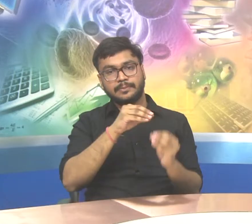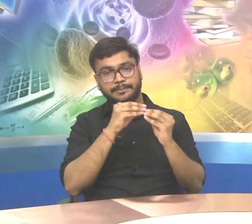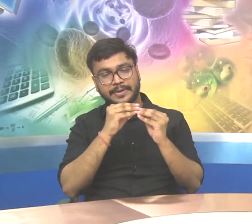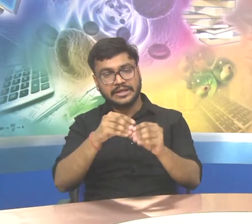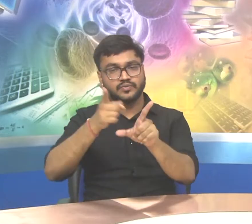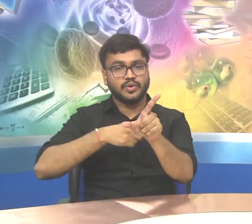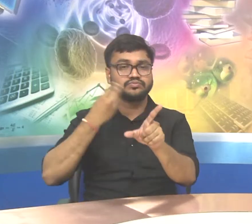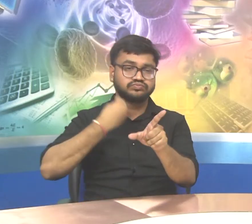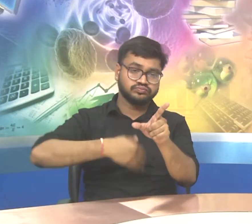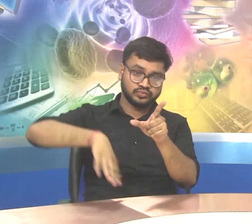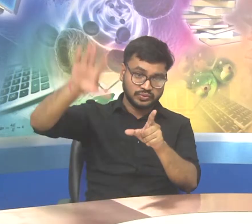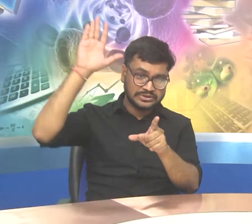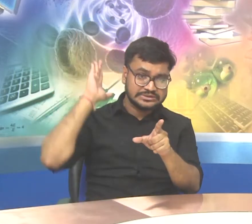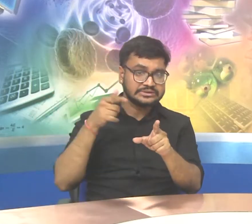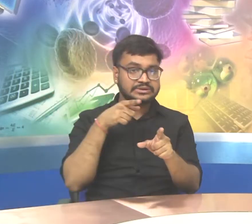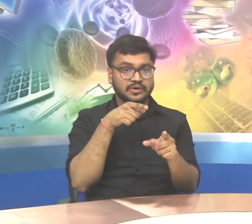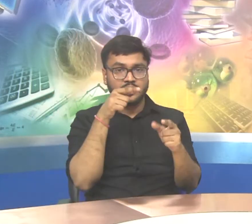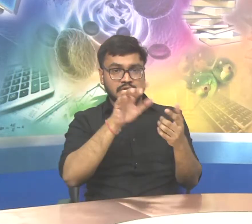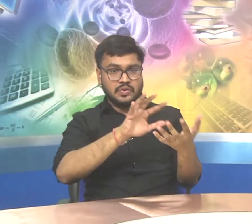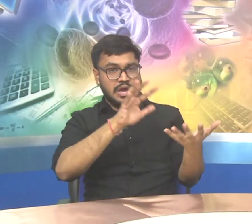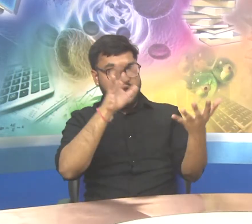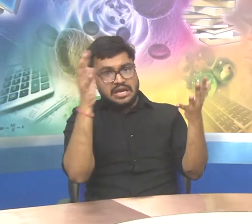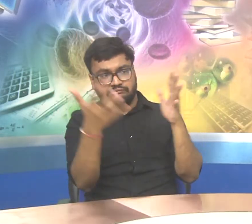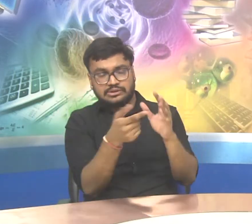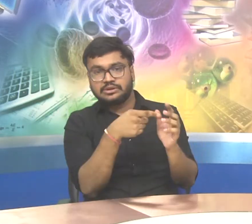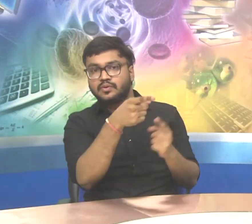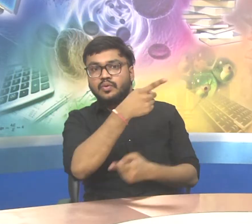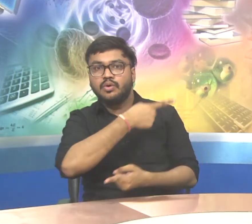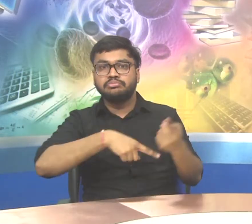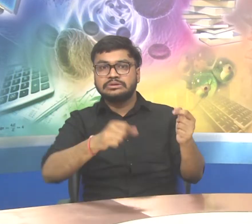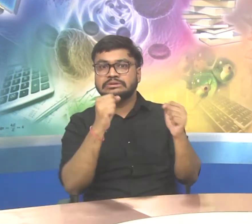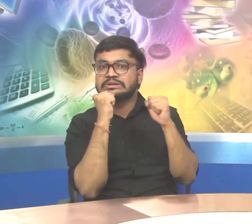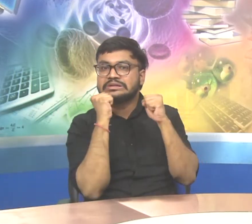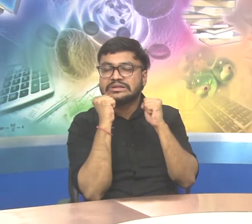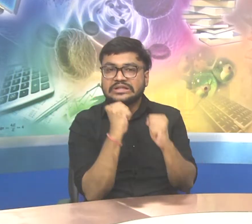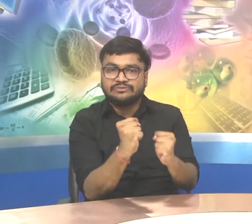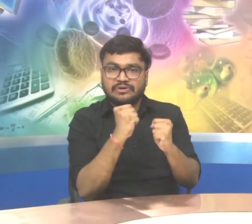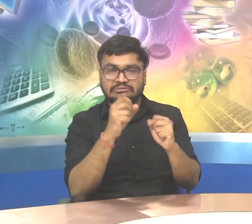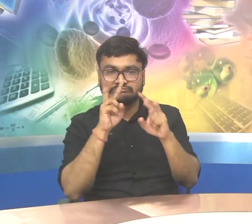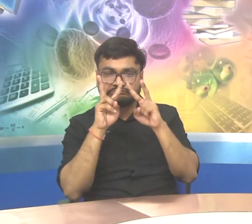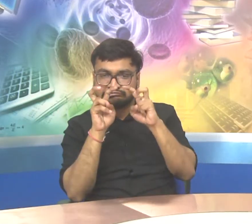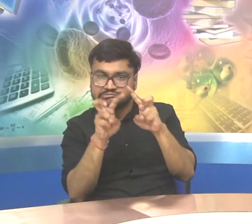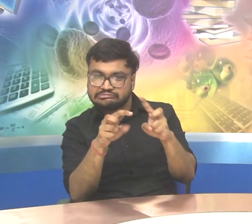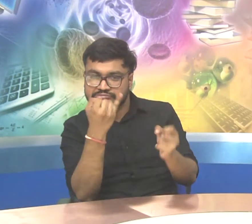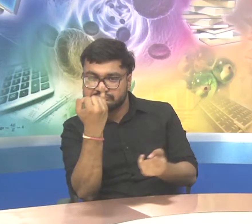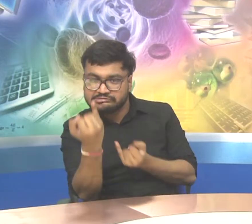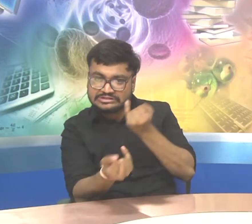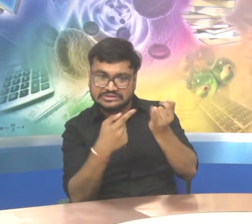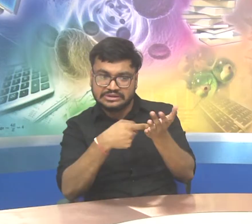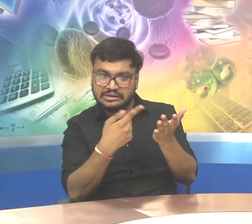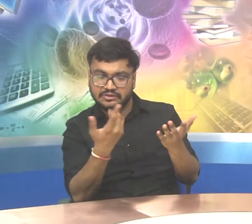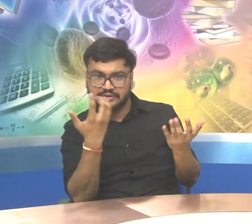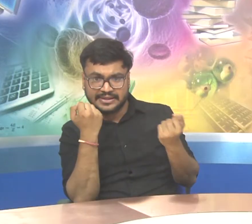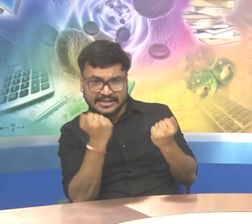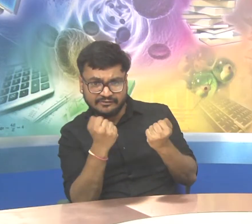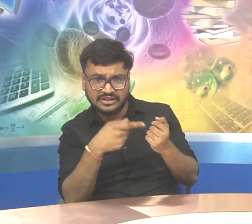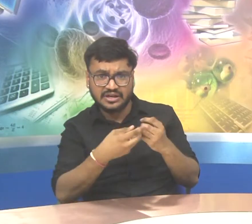It is difficult to know that the exact time because the earliest life forms did not